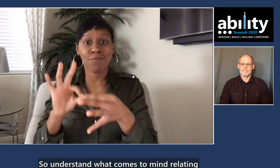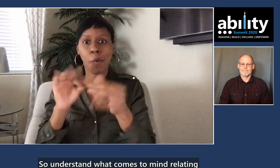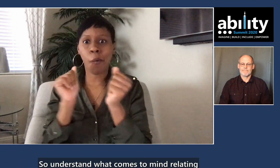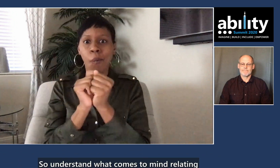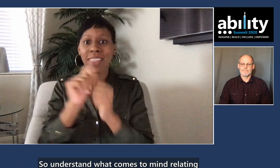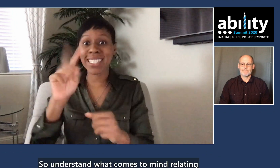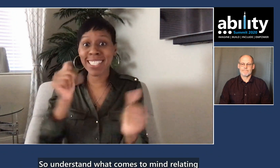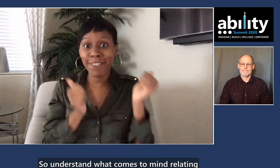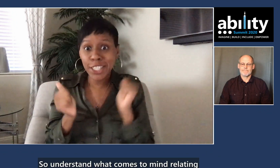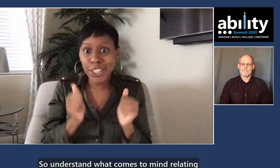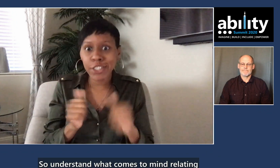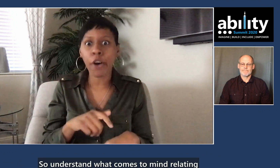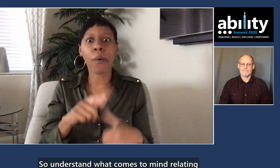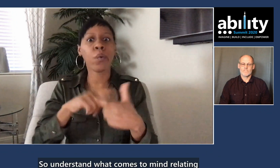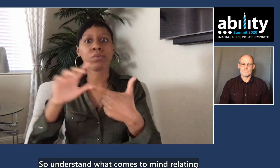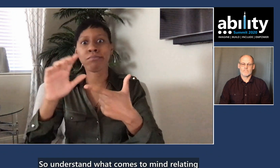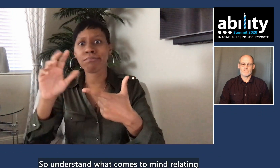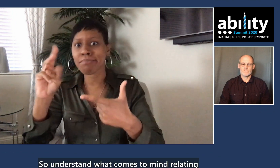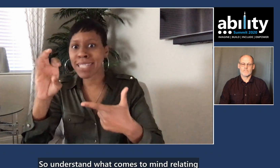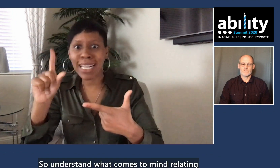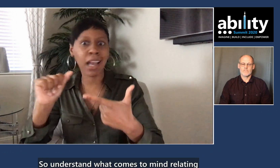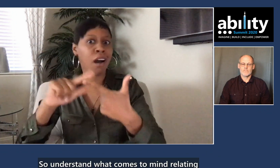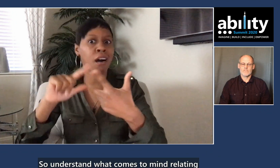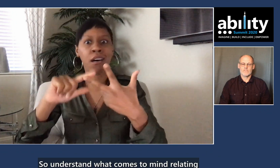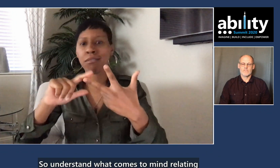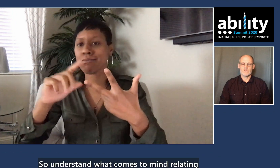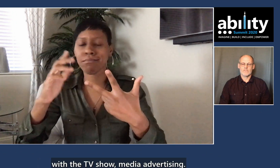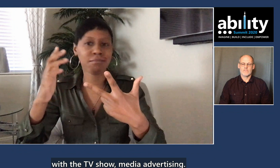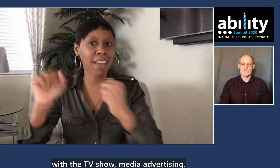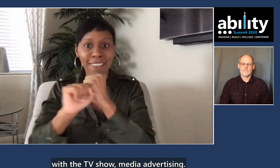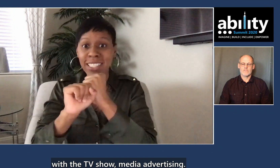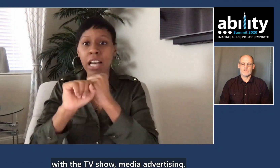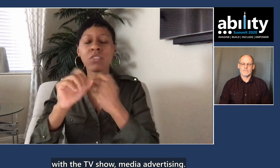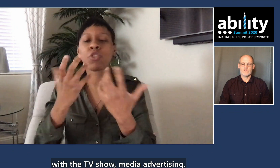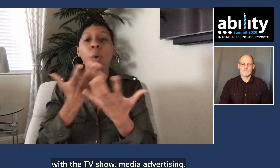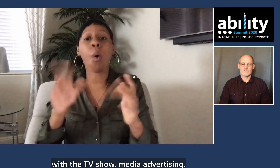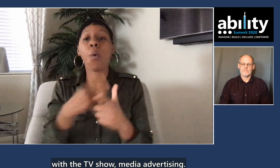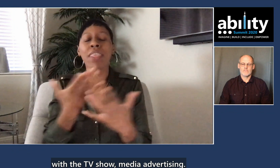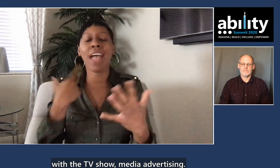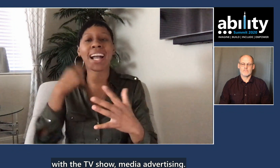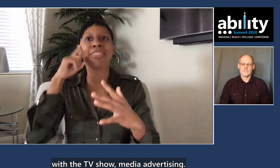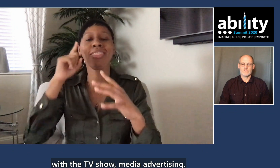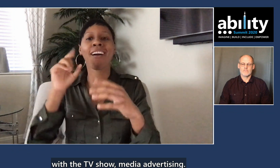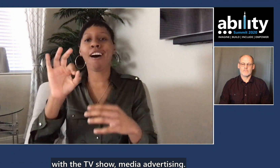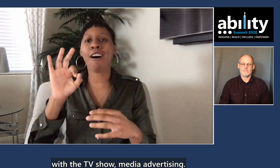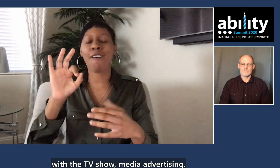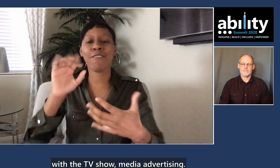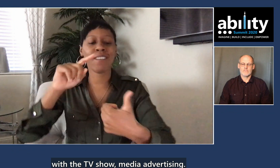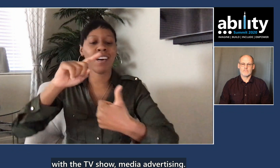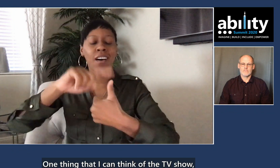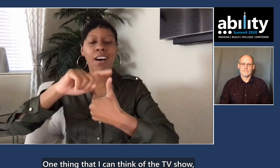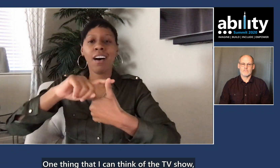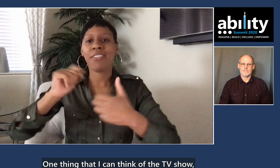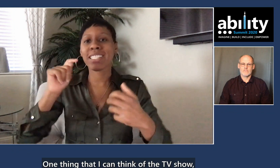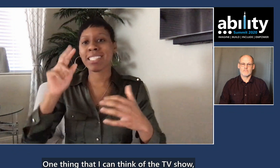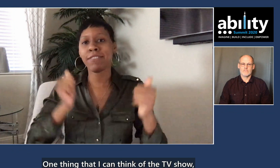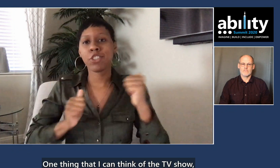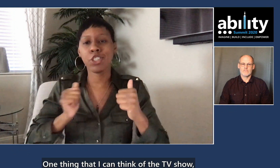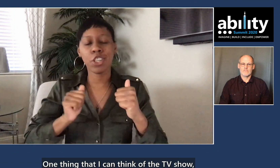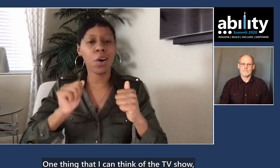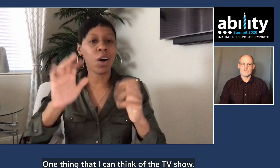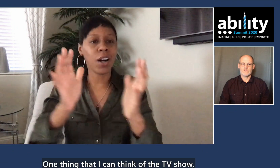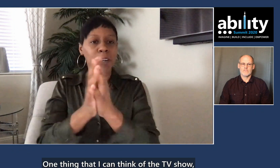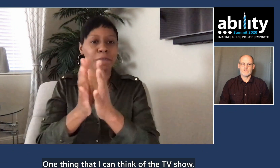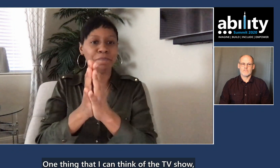So understand what comes to mind relating with the TV show, media, advertising. One thing that I can